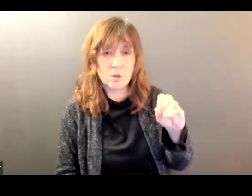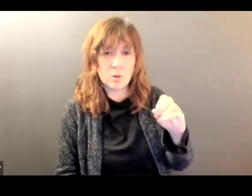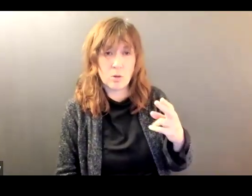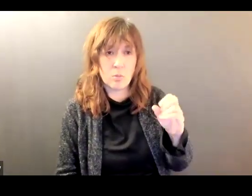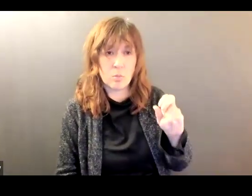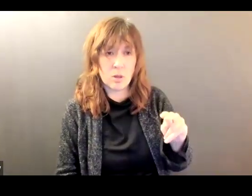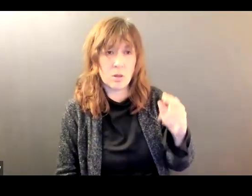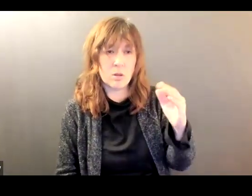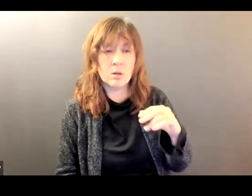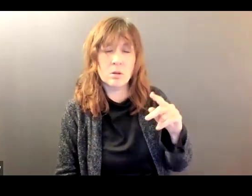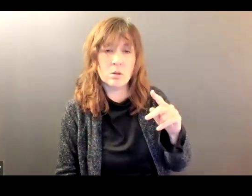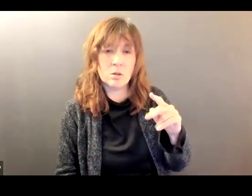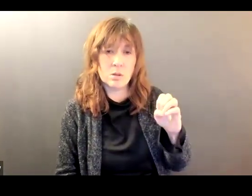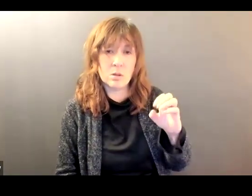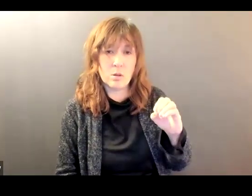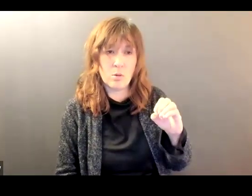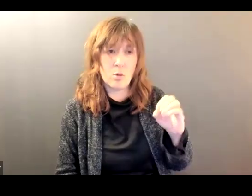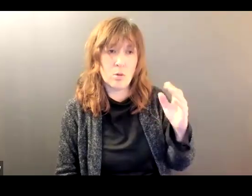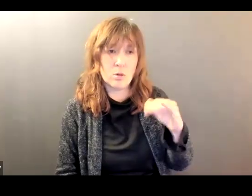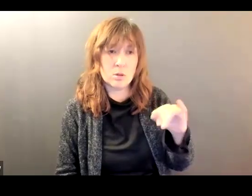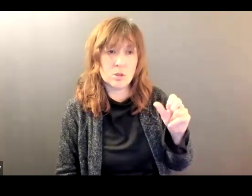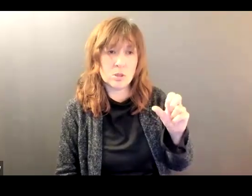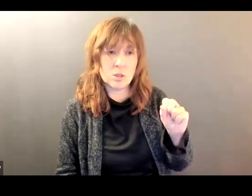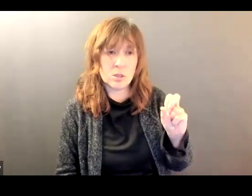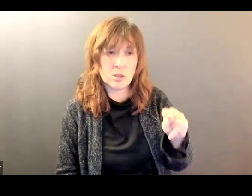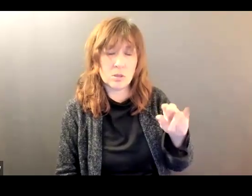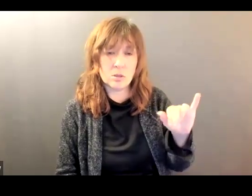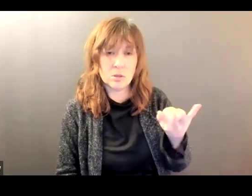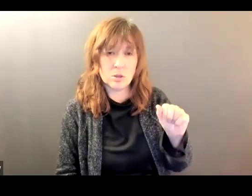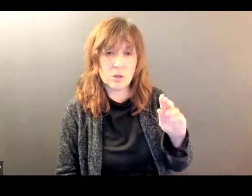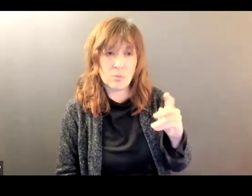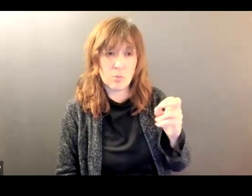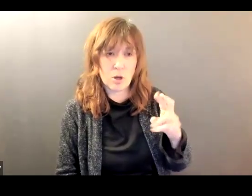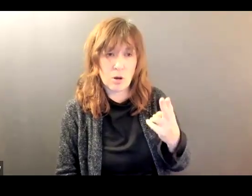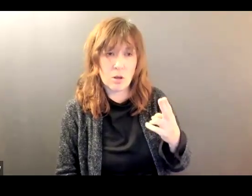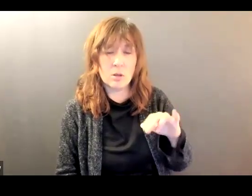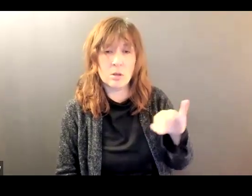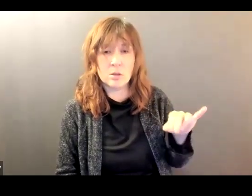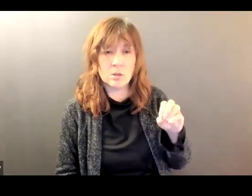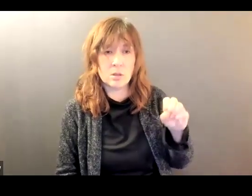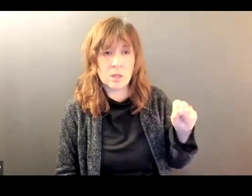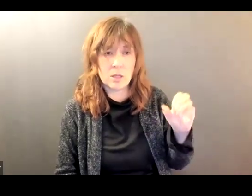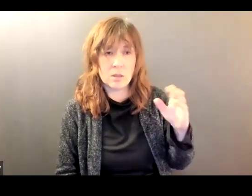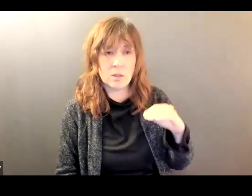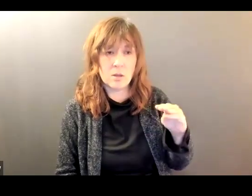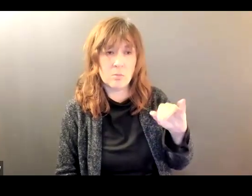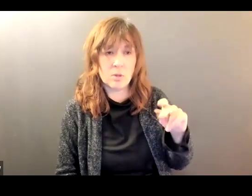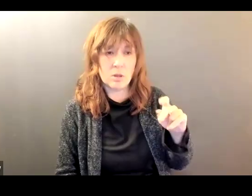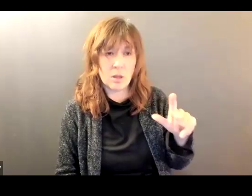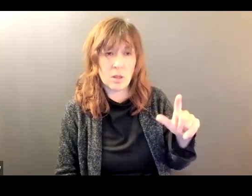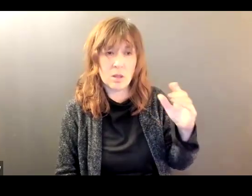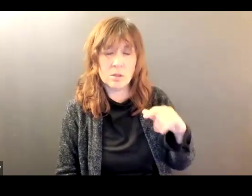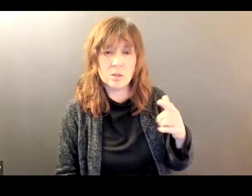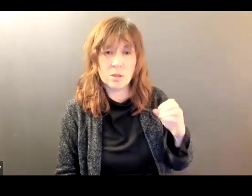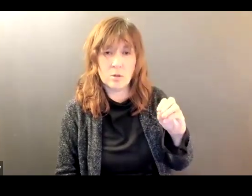McClay, Jason Lambert, Jabara Harley, Jess Butler, Mikkel Jones, and Giovanna Tovar. Ross